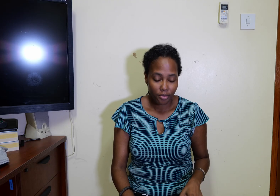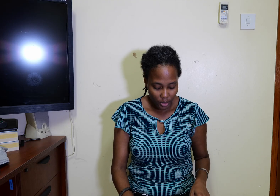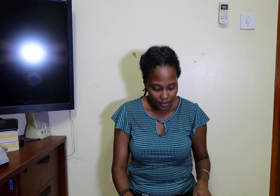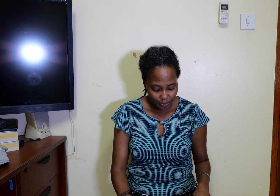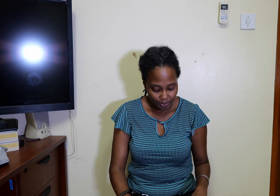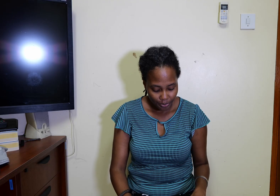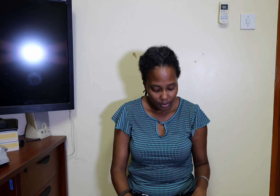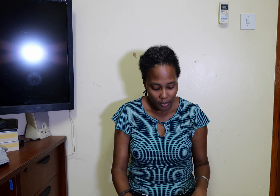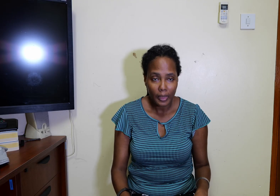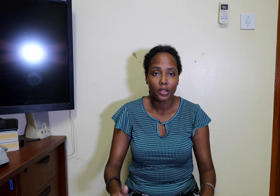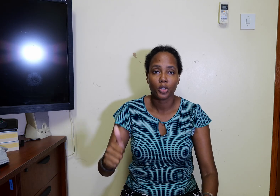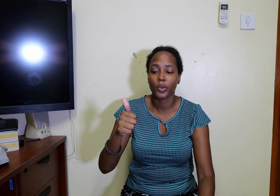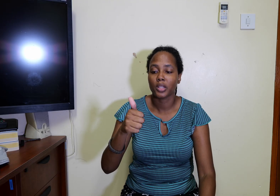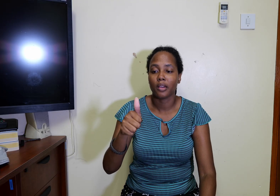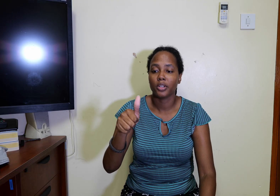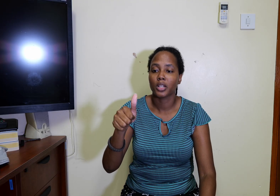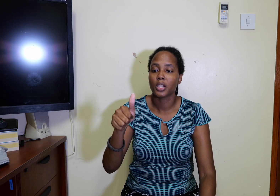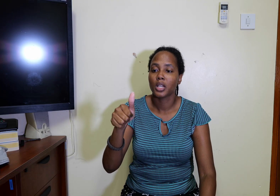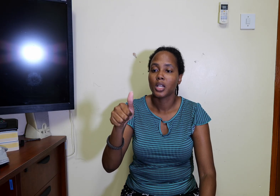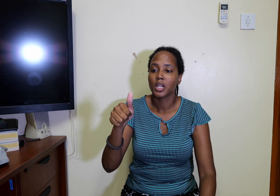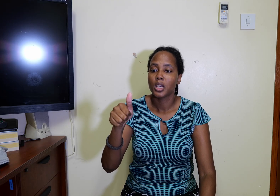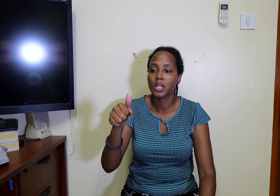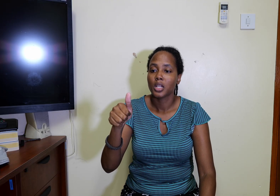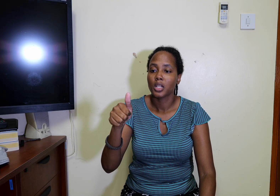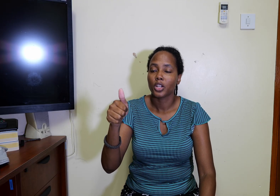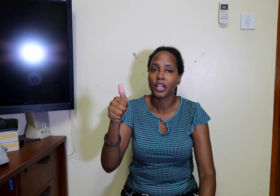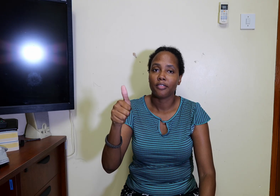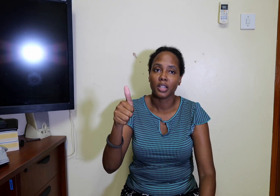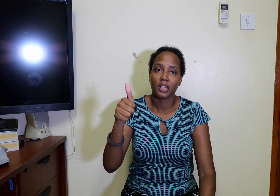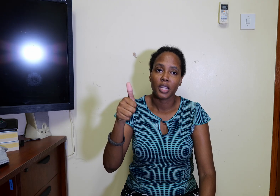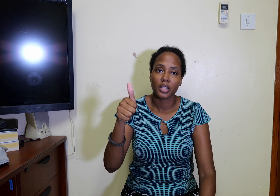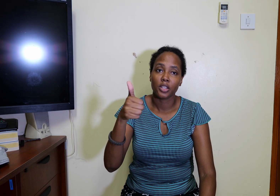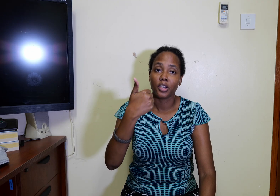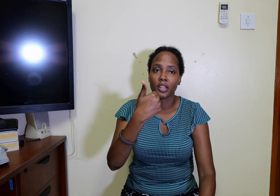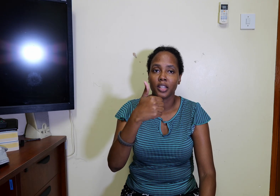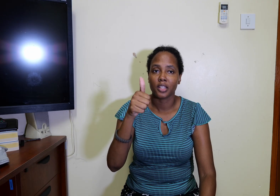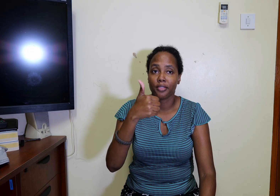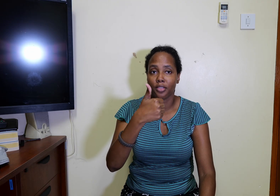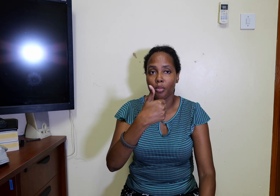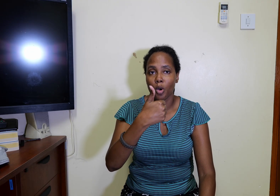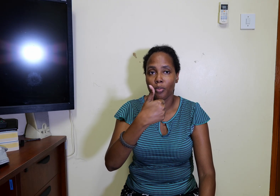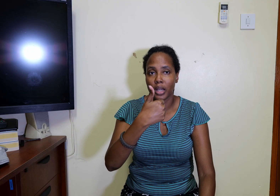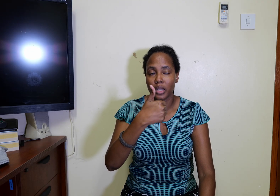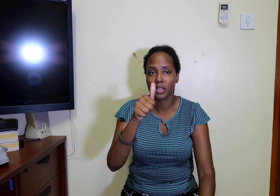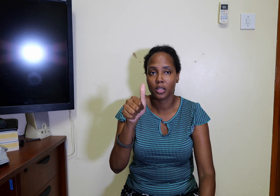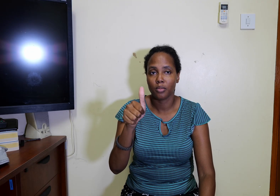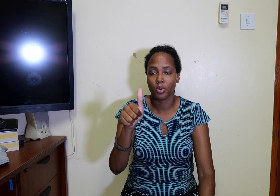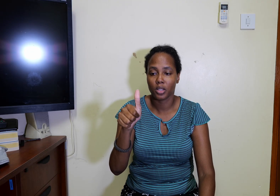Every. So you're going to have your left index, your not index, left thumb up like this, but it's